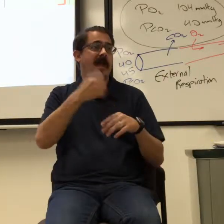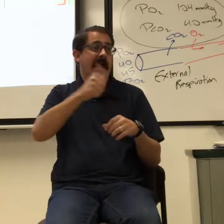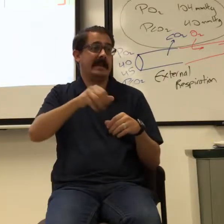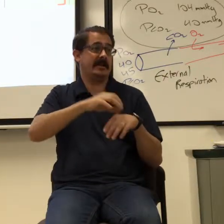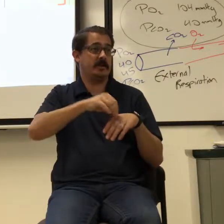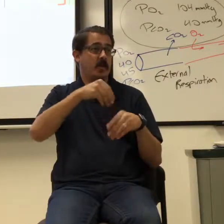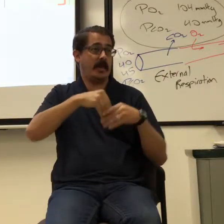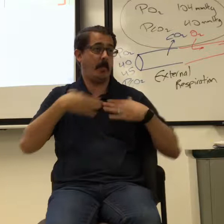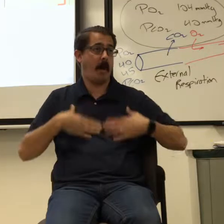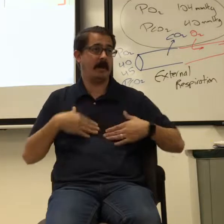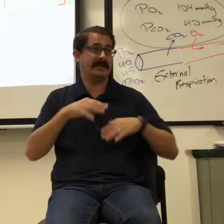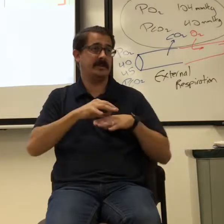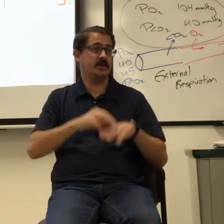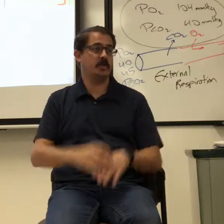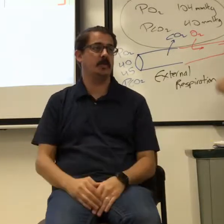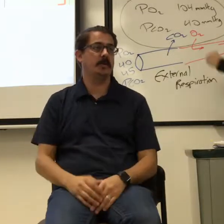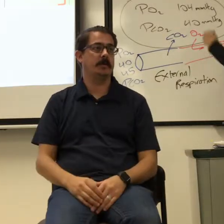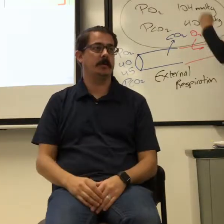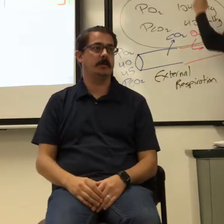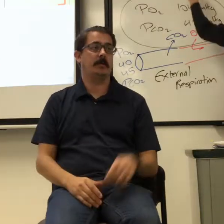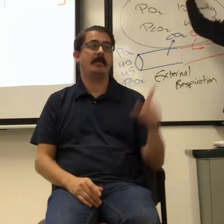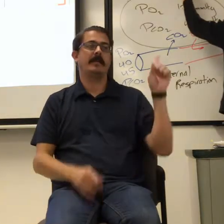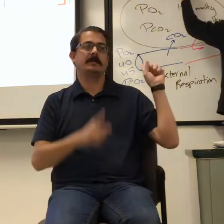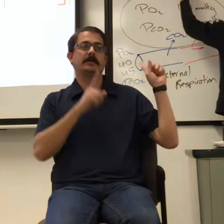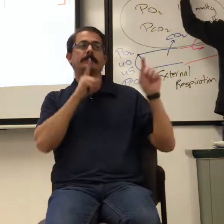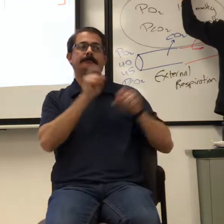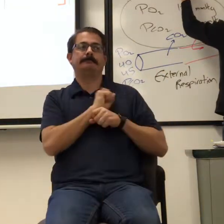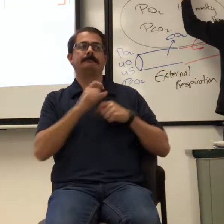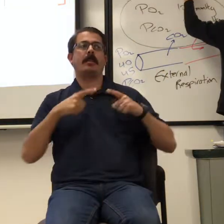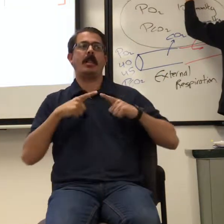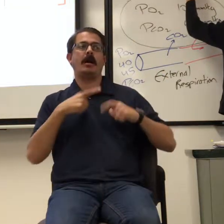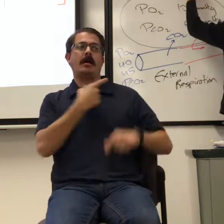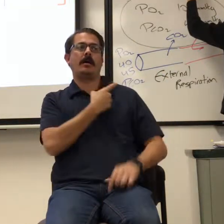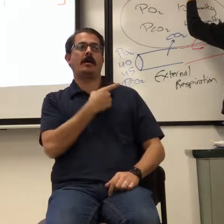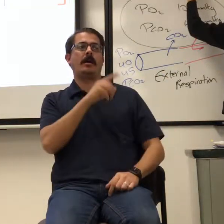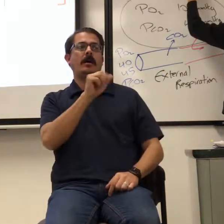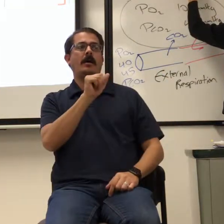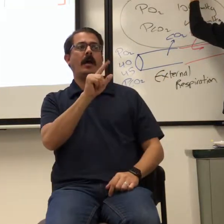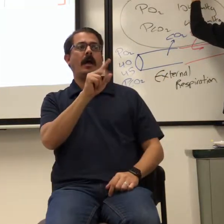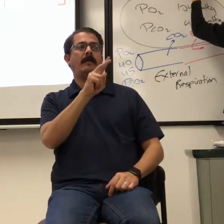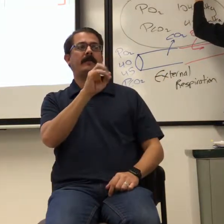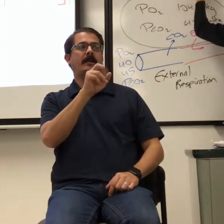body. But this is definitely the lung, right? The alveolar space.